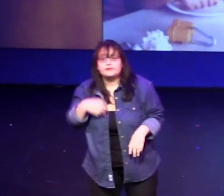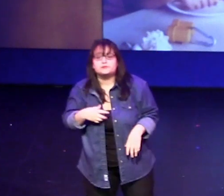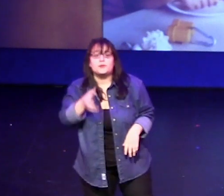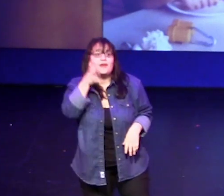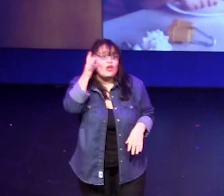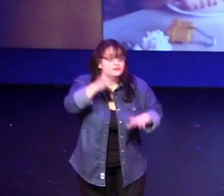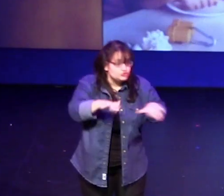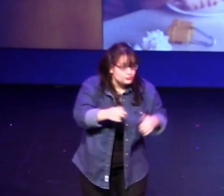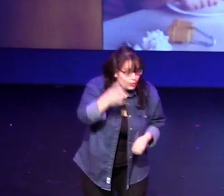Research,